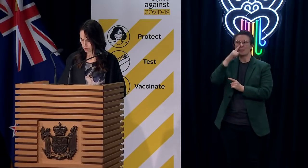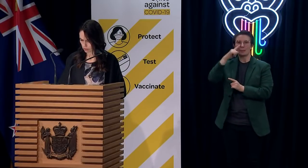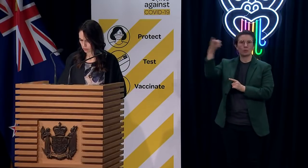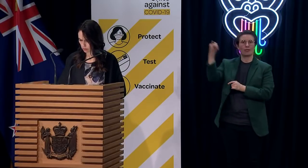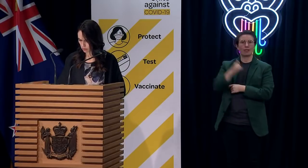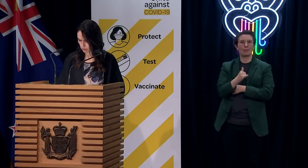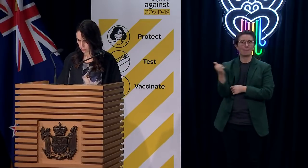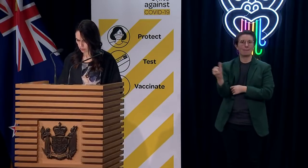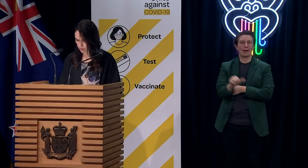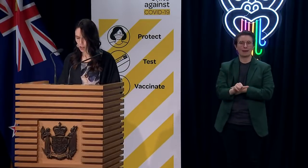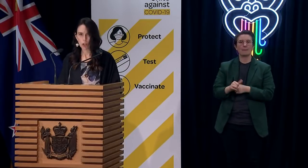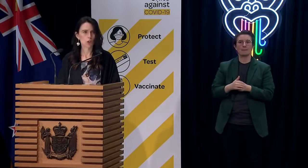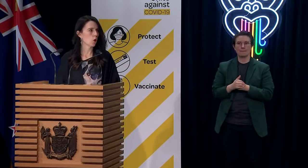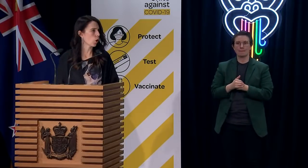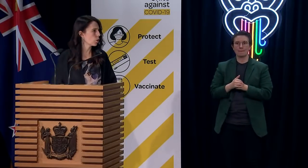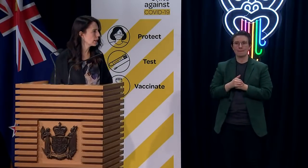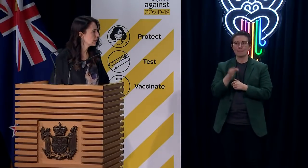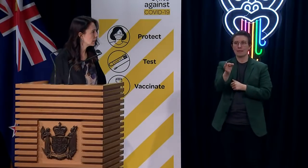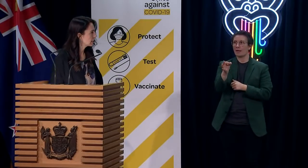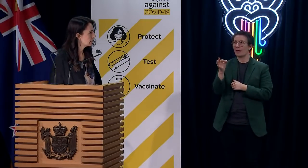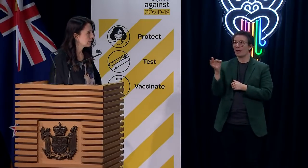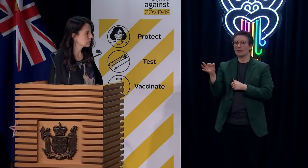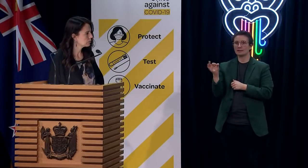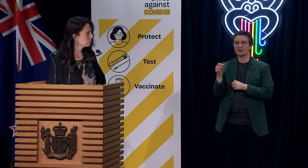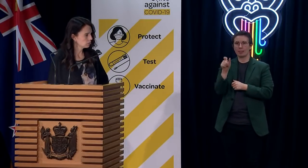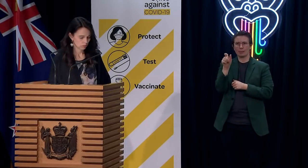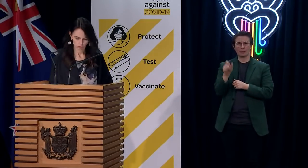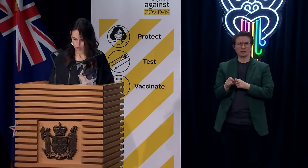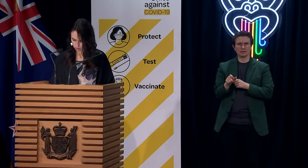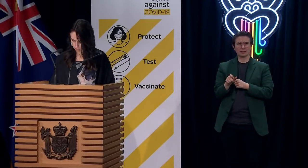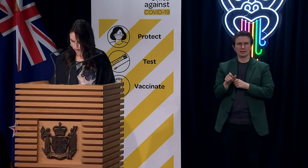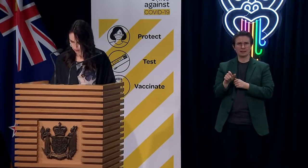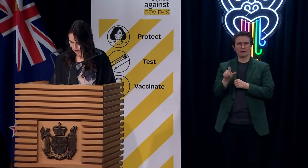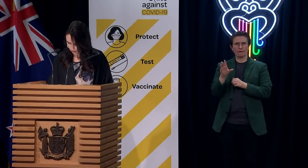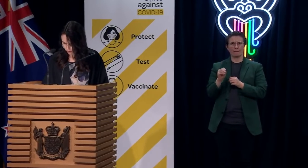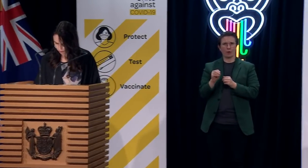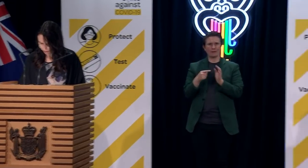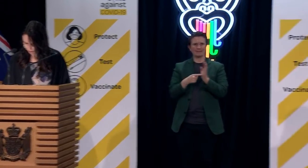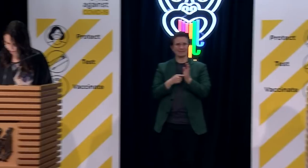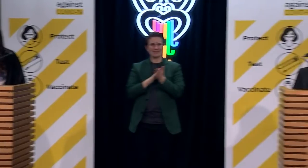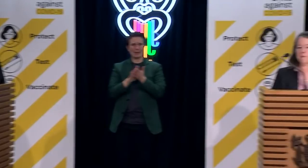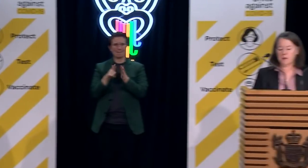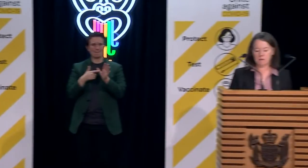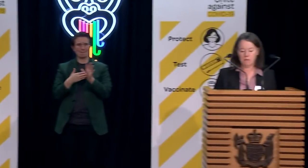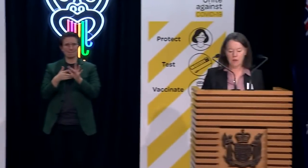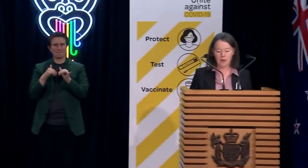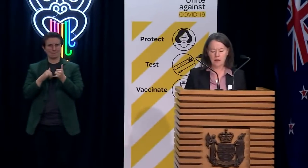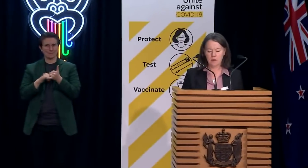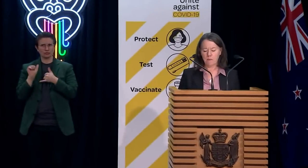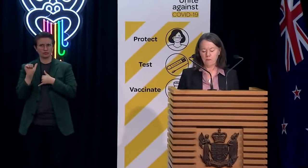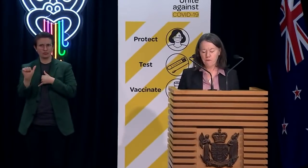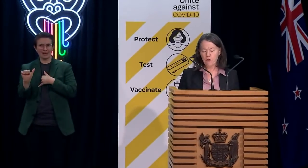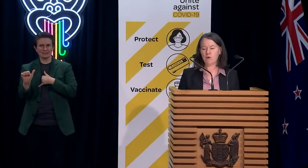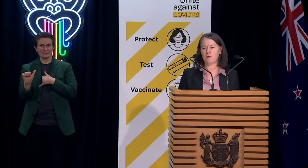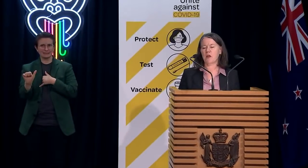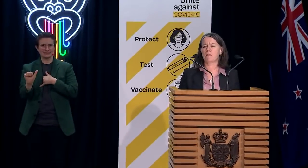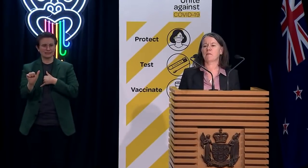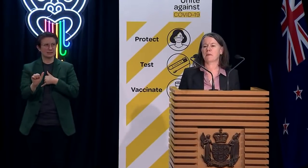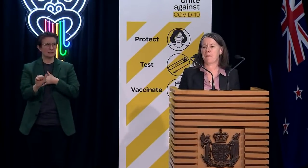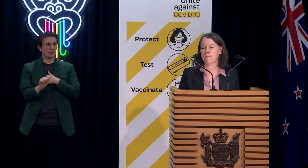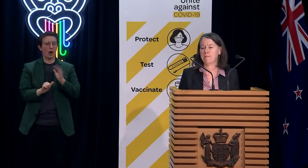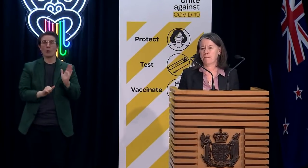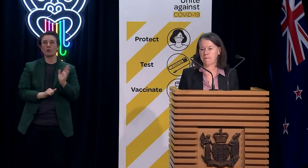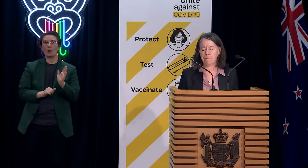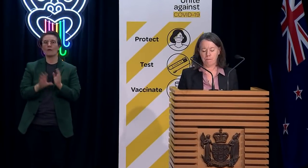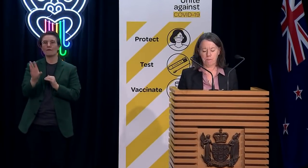from Thames, that's correct? No, I didn't. And the Firth of Thames. Firth of Thames, I